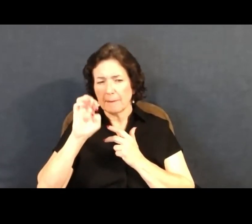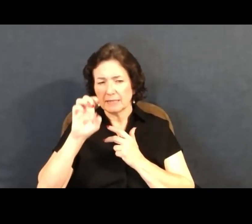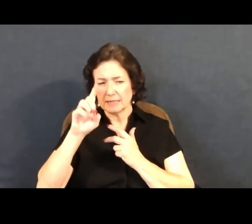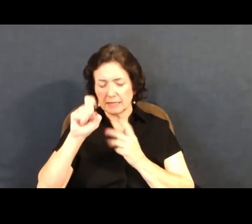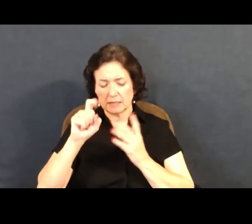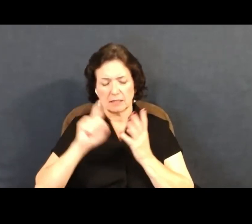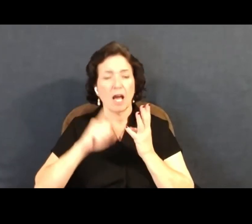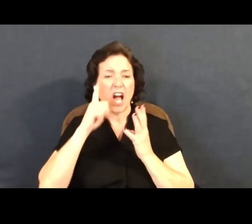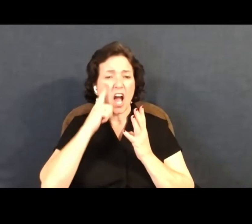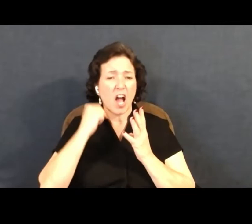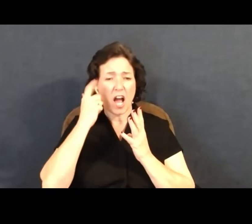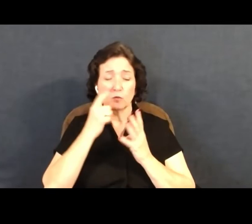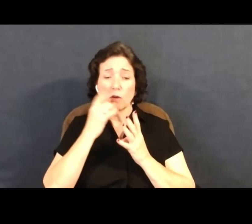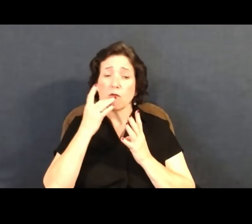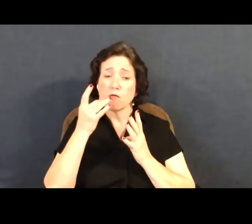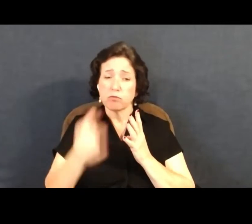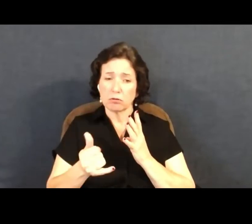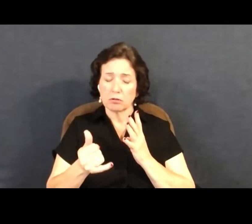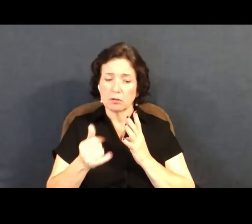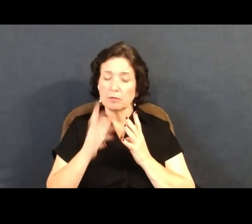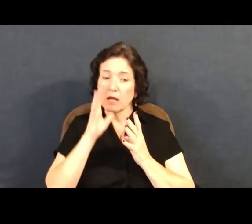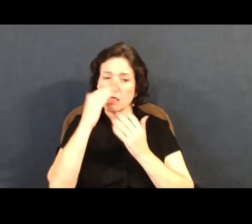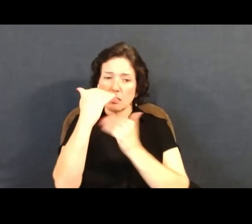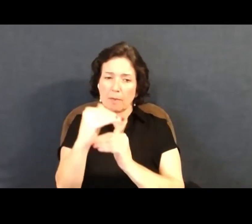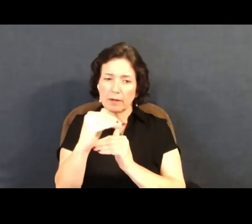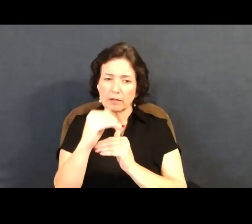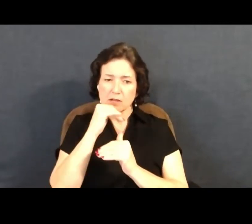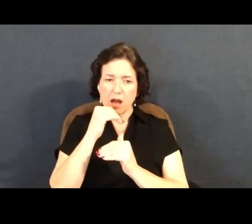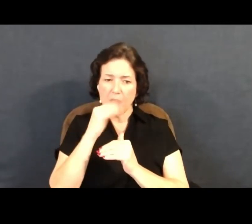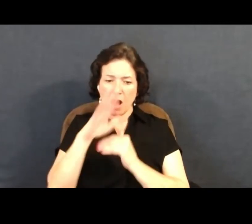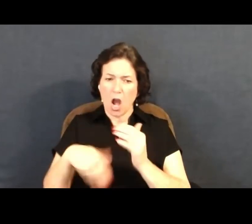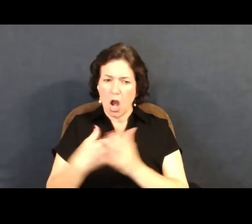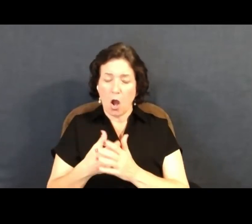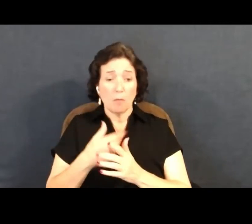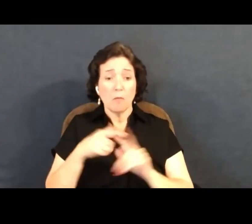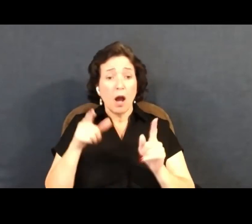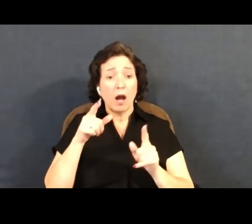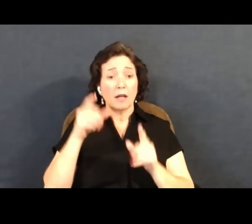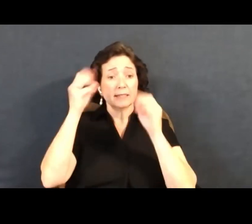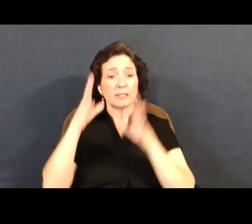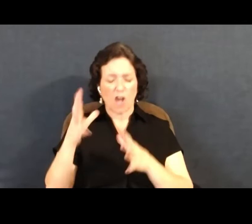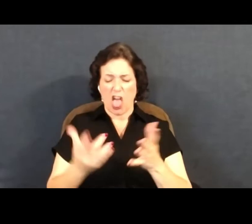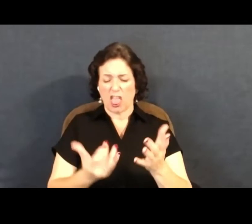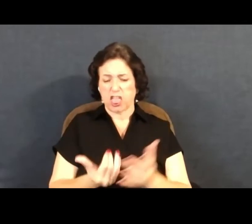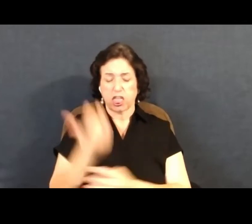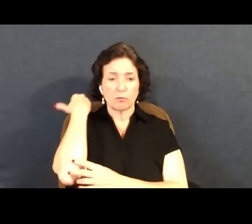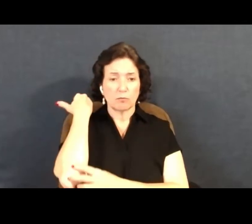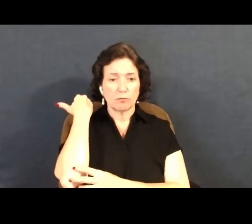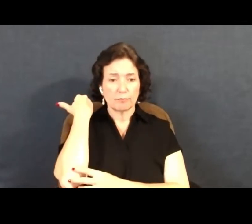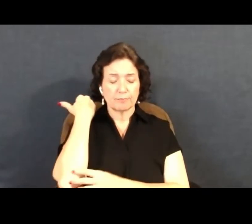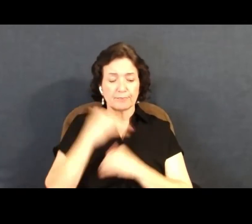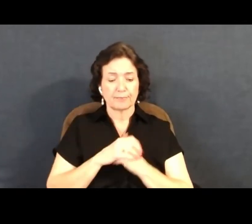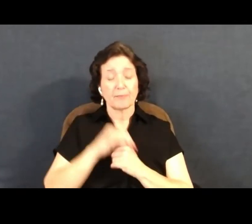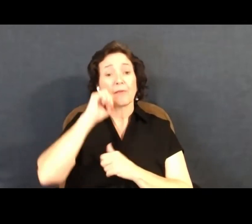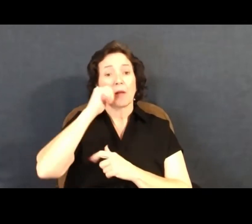It's delicious, but you don't want too much. He ate the whole packet. But the packet arrived the next day, and